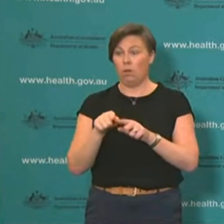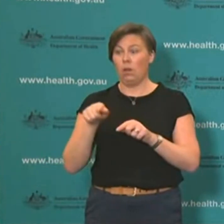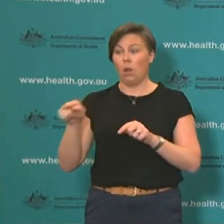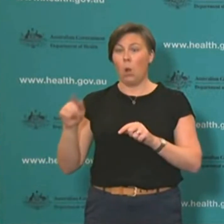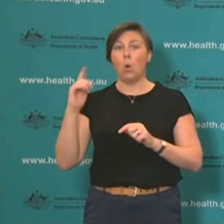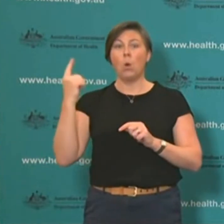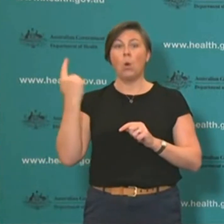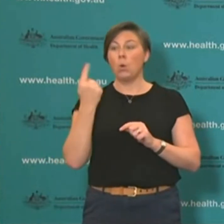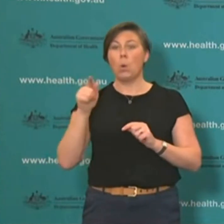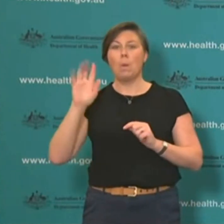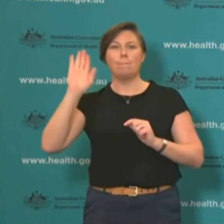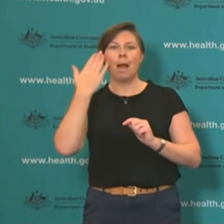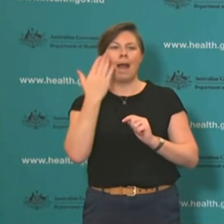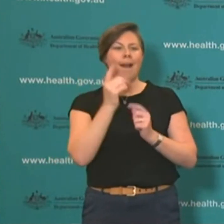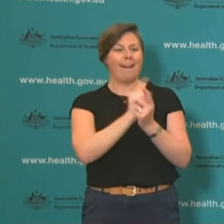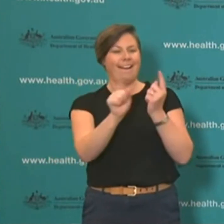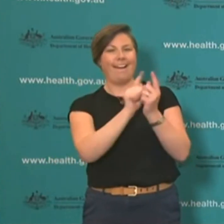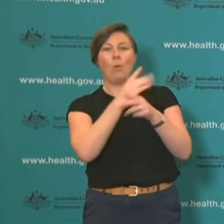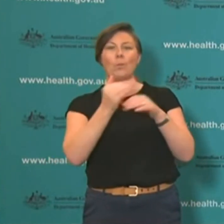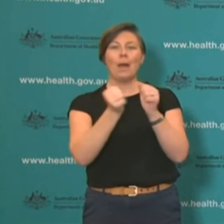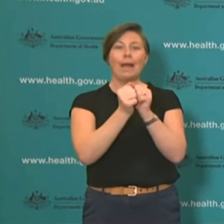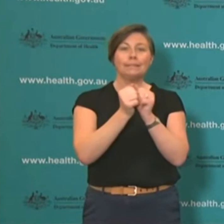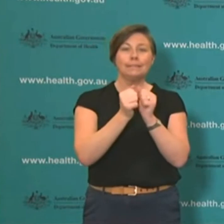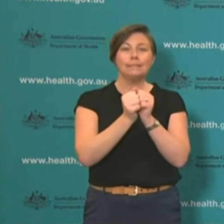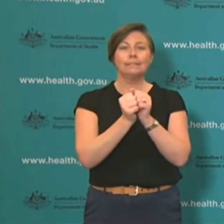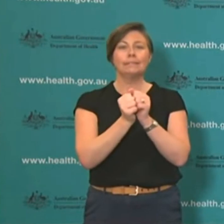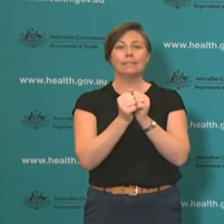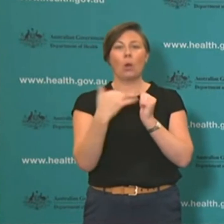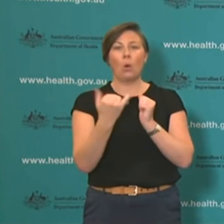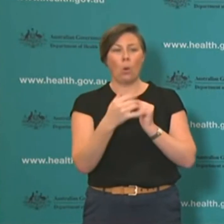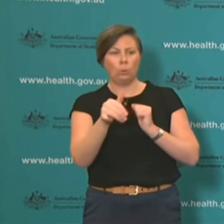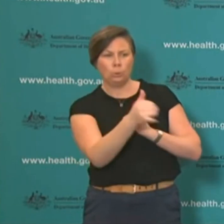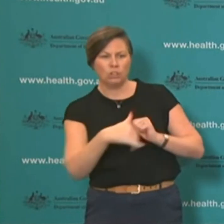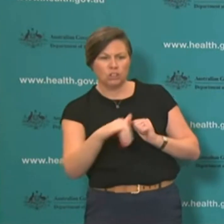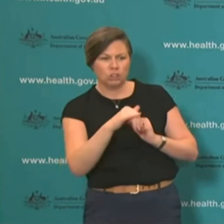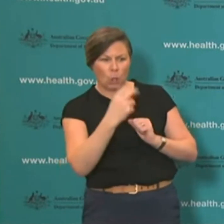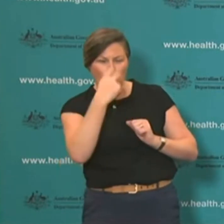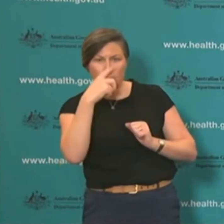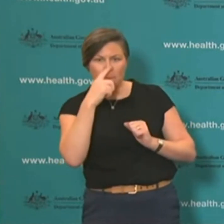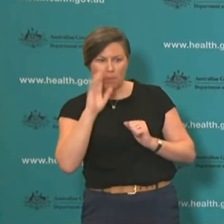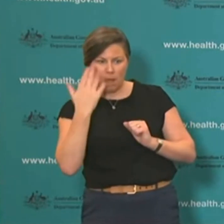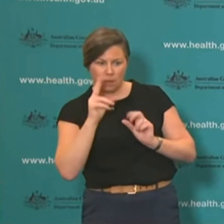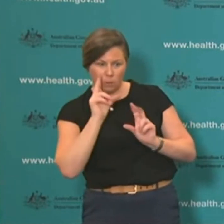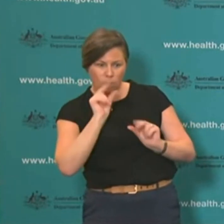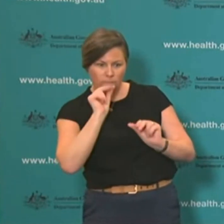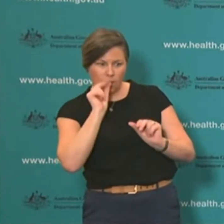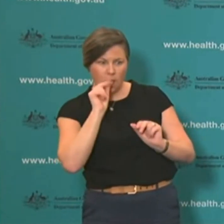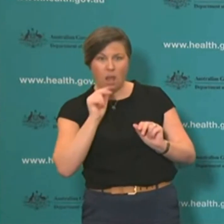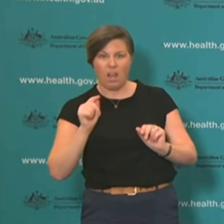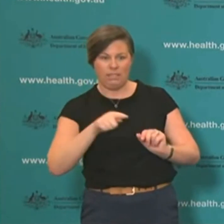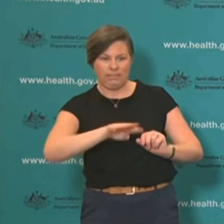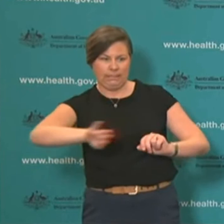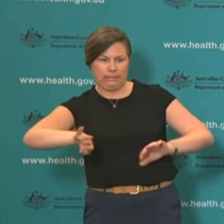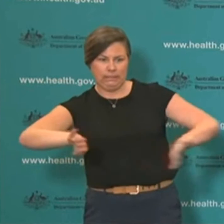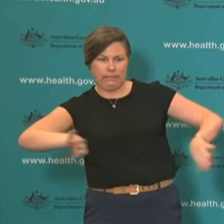facility, that close contacts of colleagues that occurred without personal protective equipment, then those staff need to be